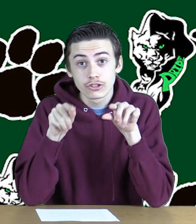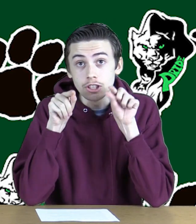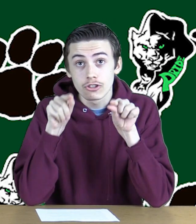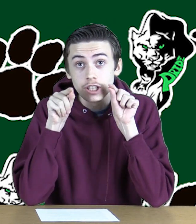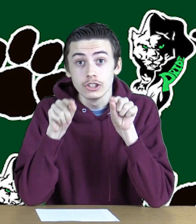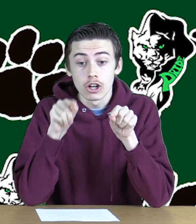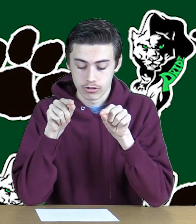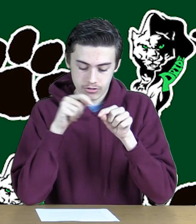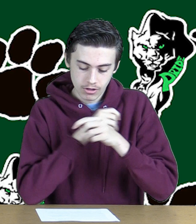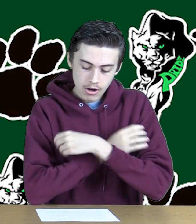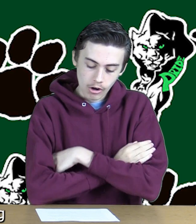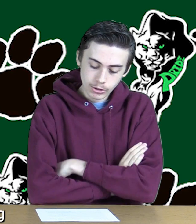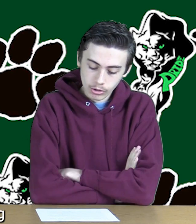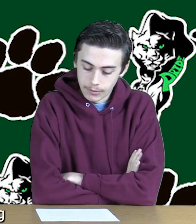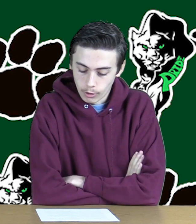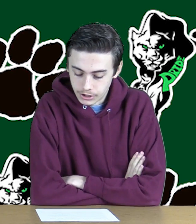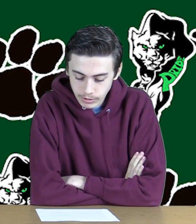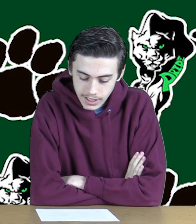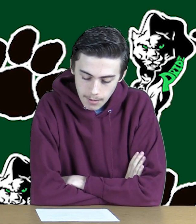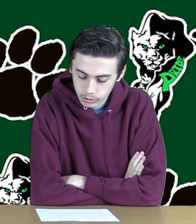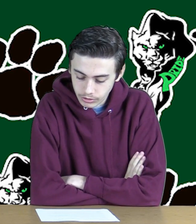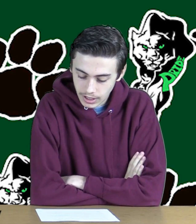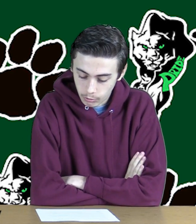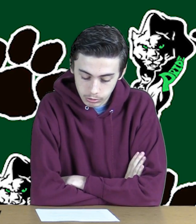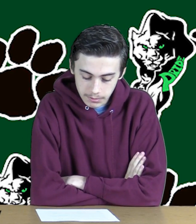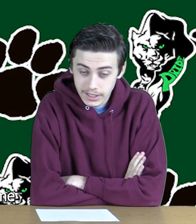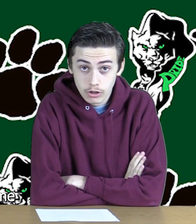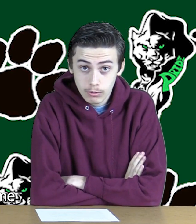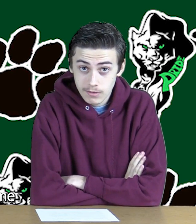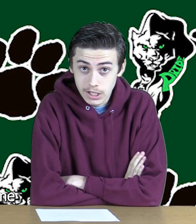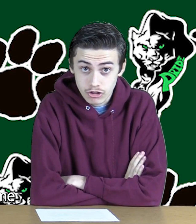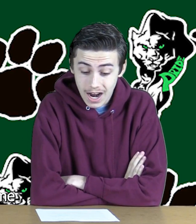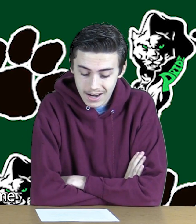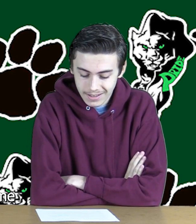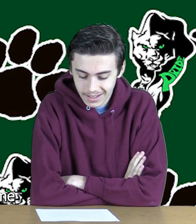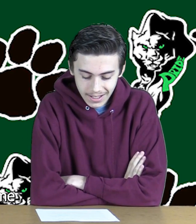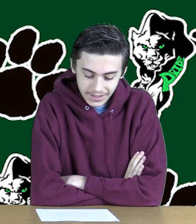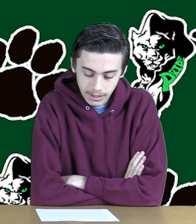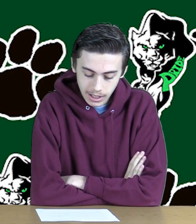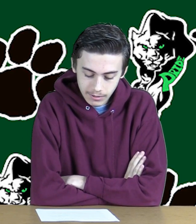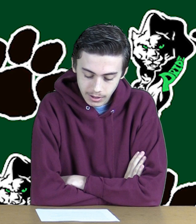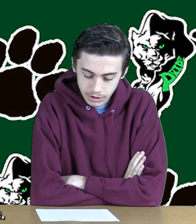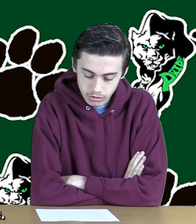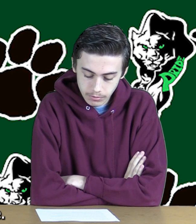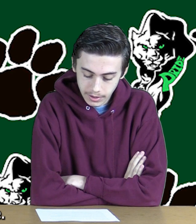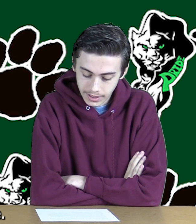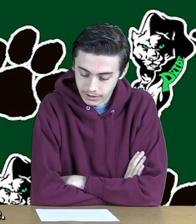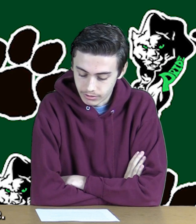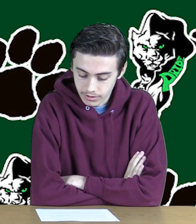Attention seniors! Are you looking for a unique opportunity that will really make your resume shine? Then apply to become a student page. This is a